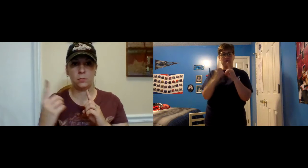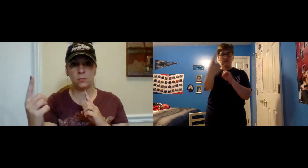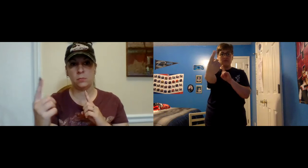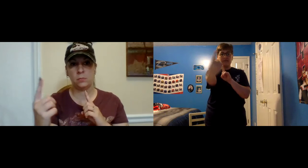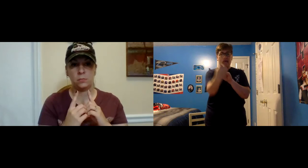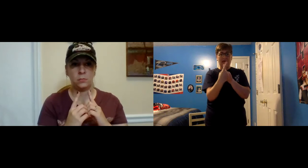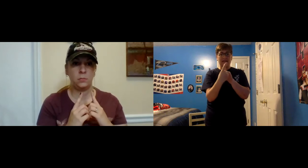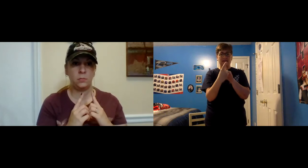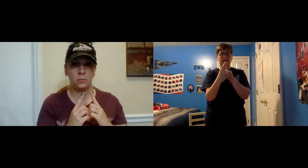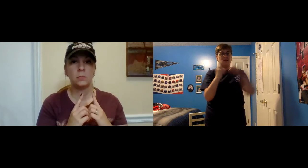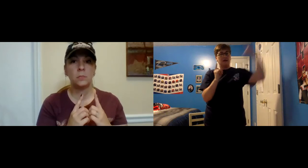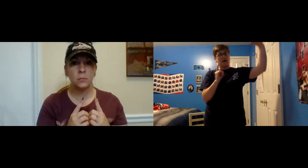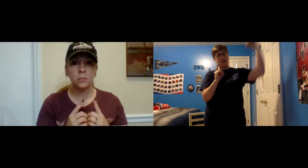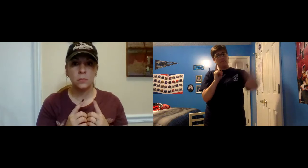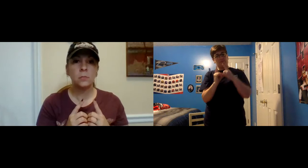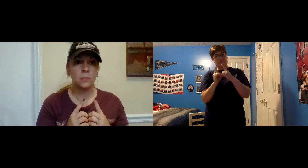the person was at,